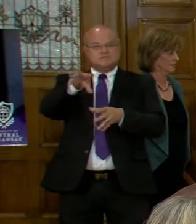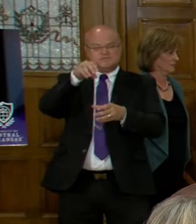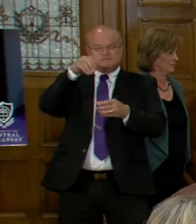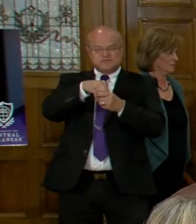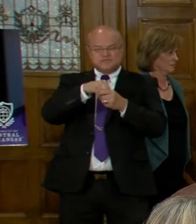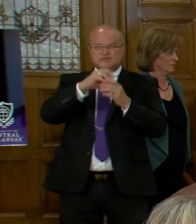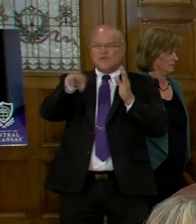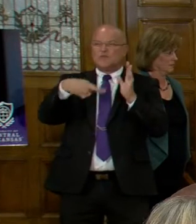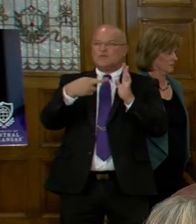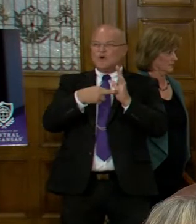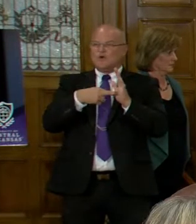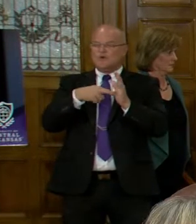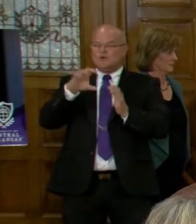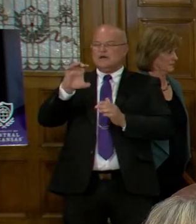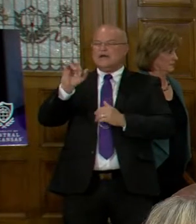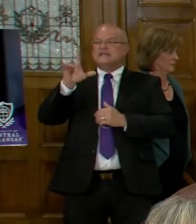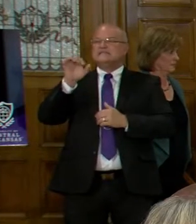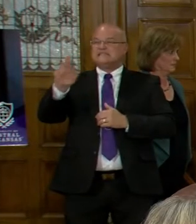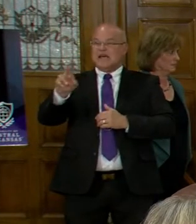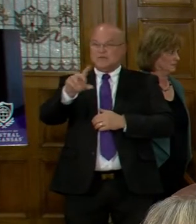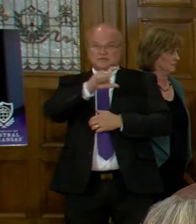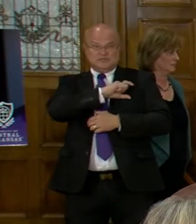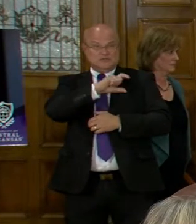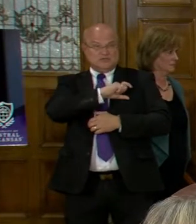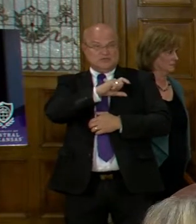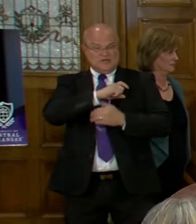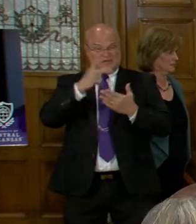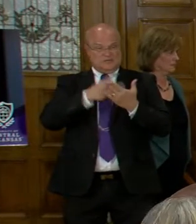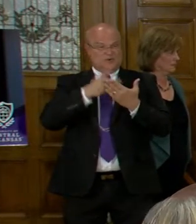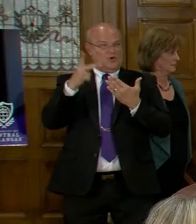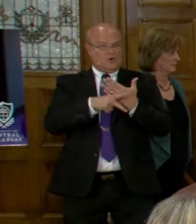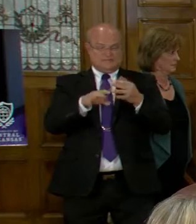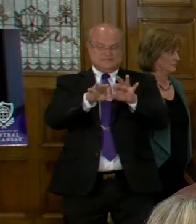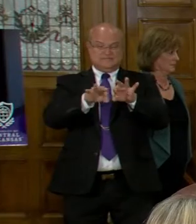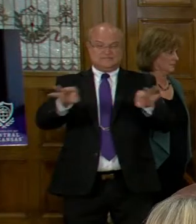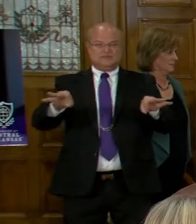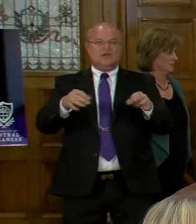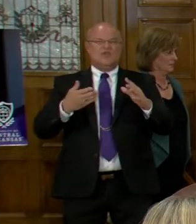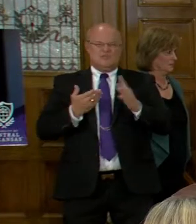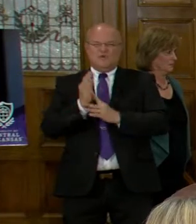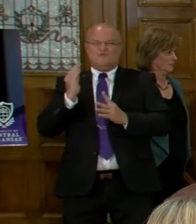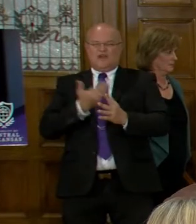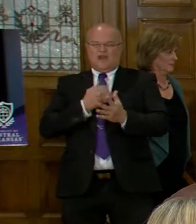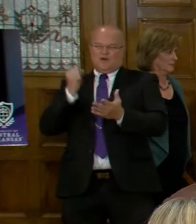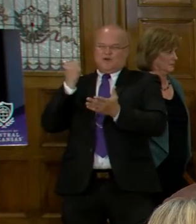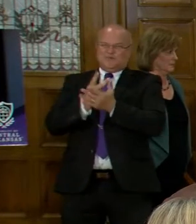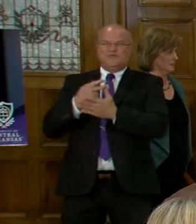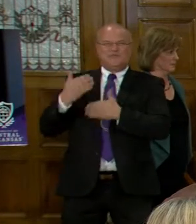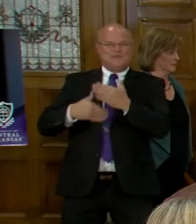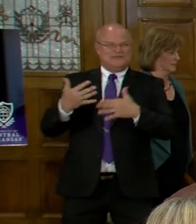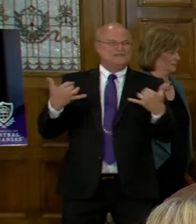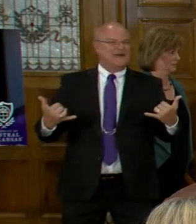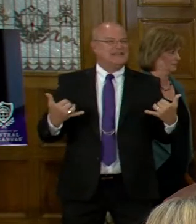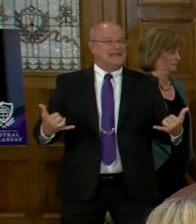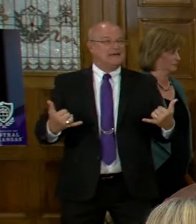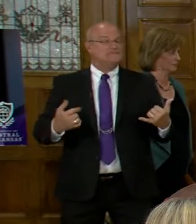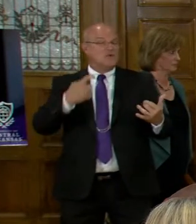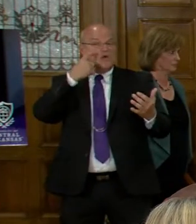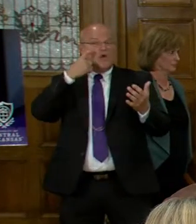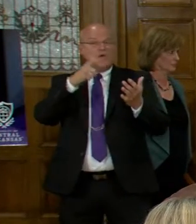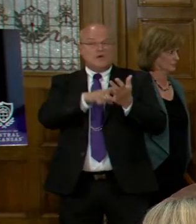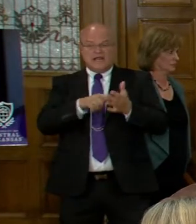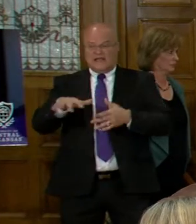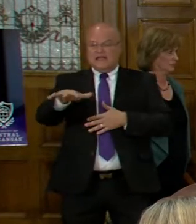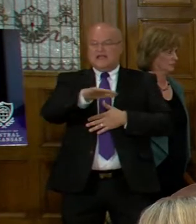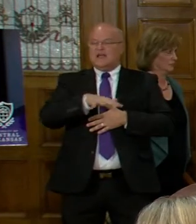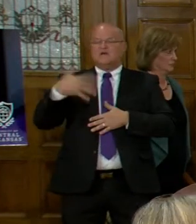in the cybersecurity degree program that's currently moving through our approval processes. We recognize that the range is an